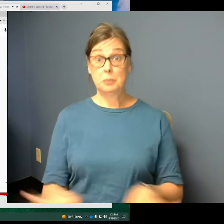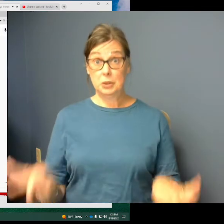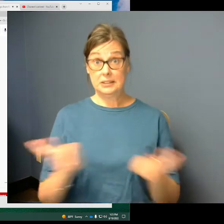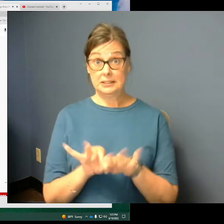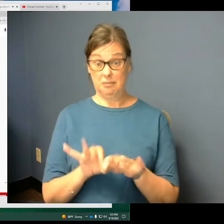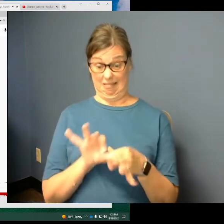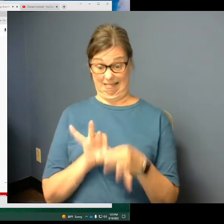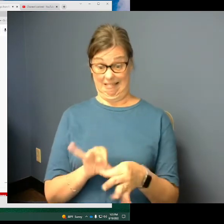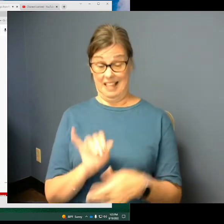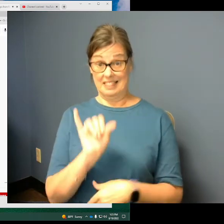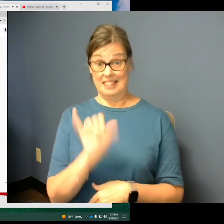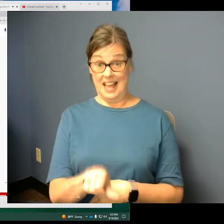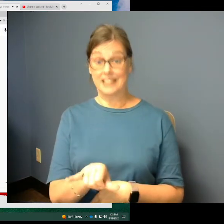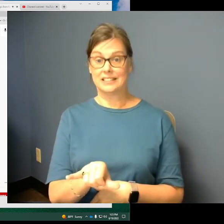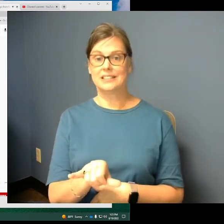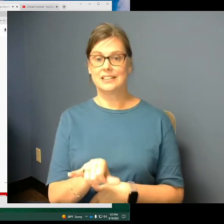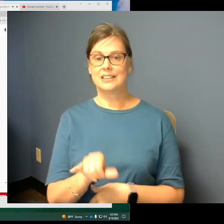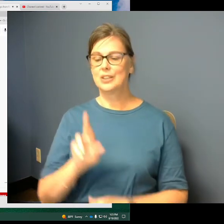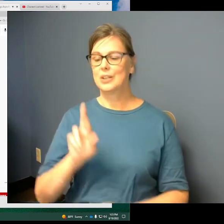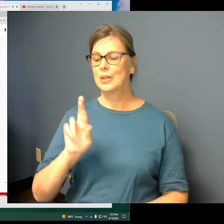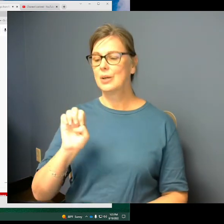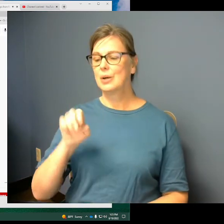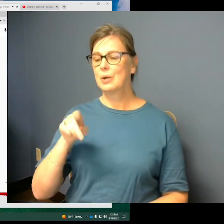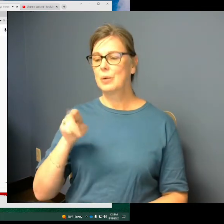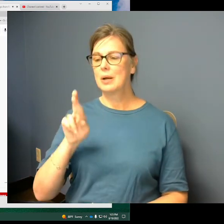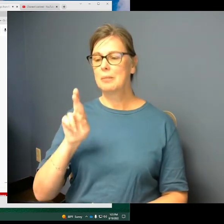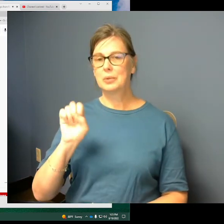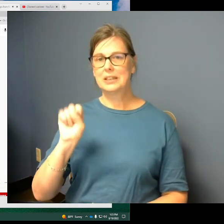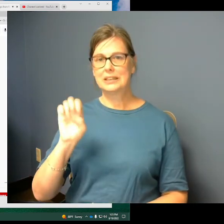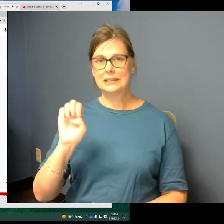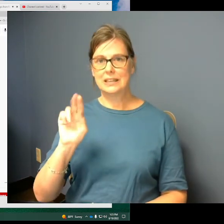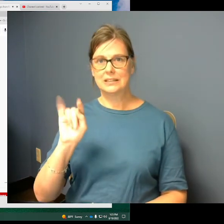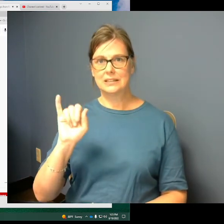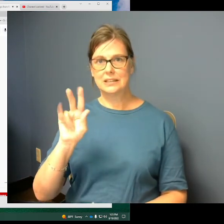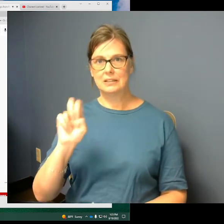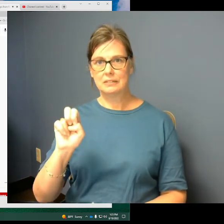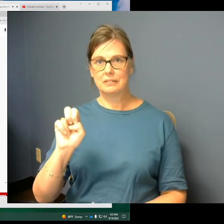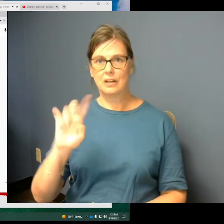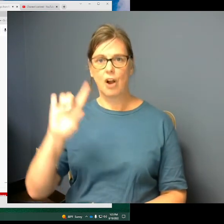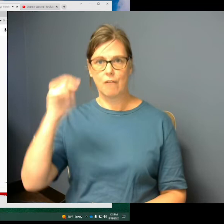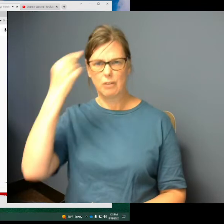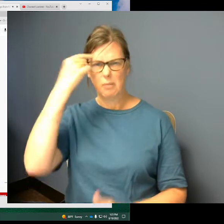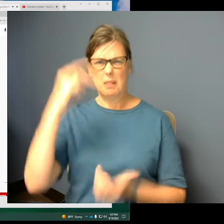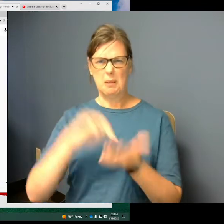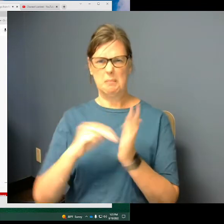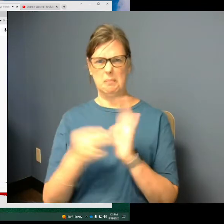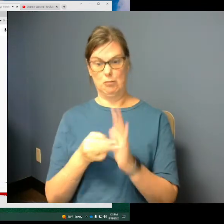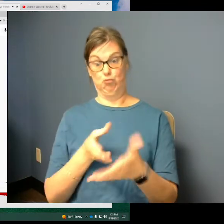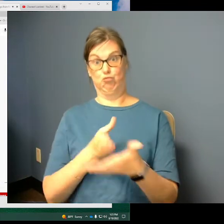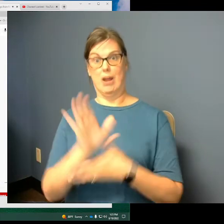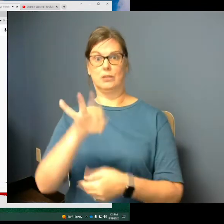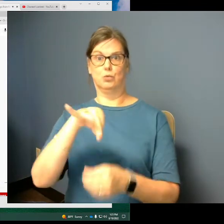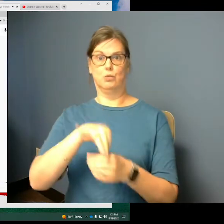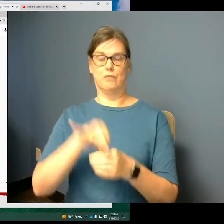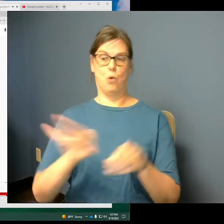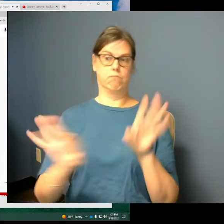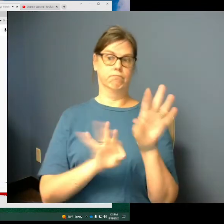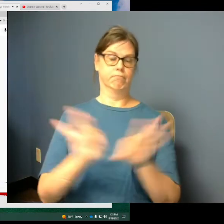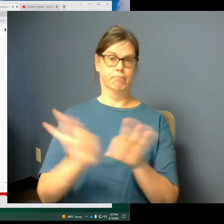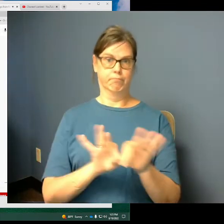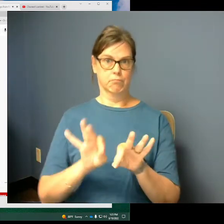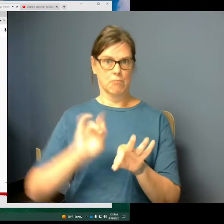government. Clearly, people expect to have it when they settle in the New World. One other thing that your textbook mentions that's helpful